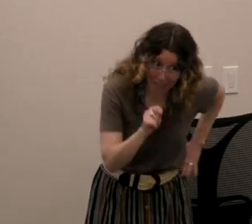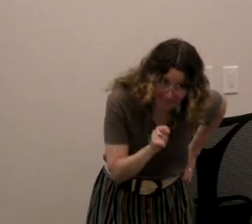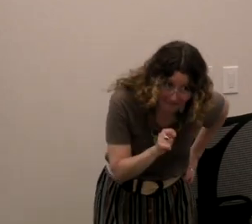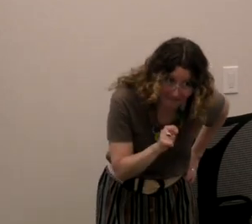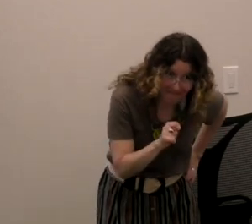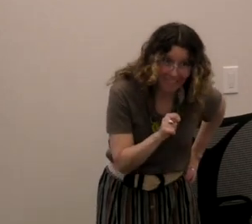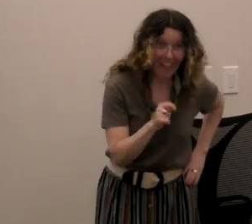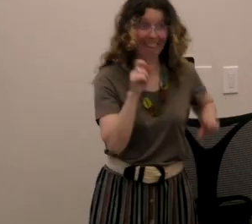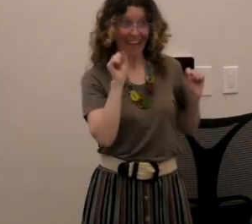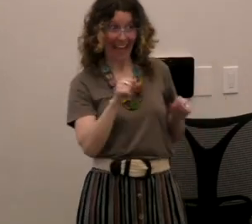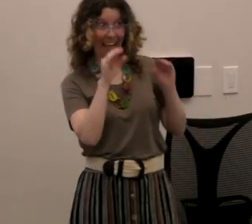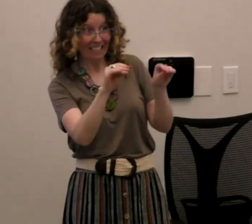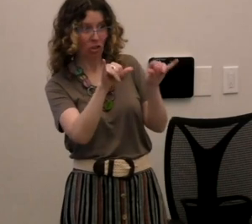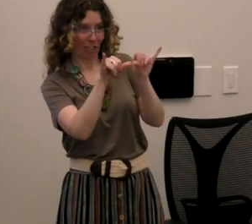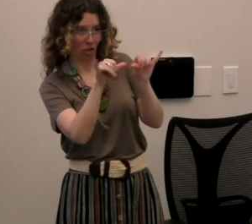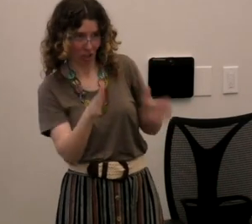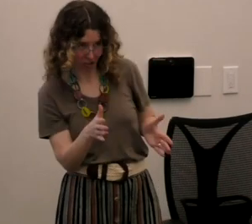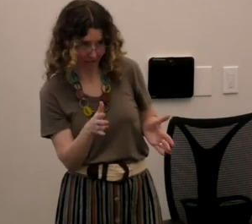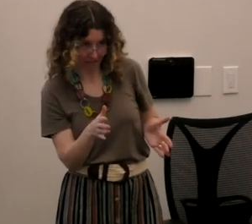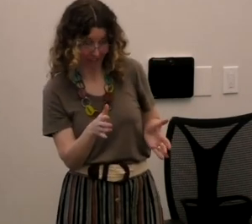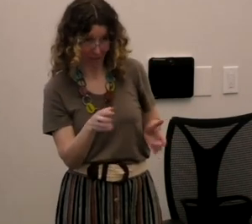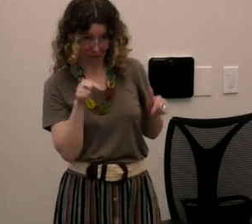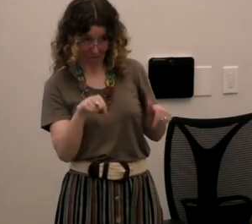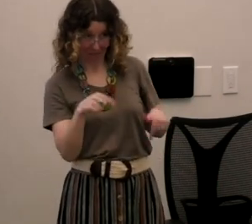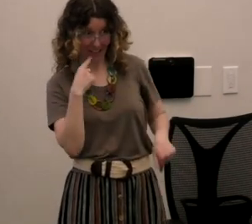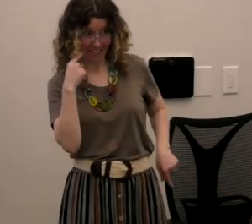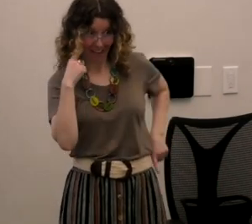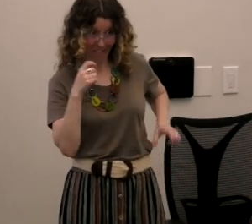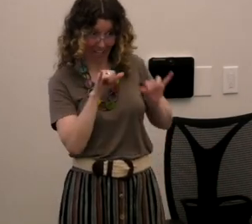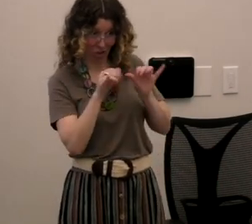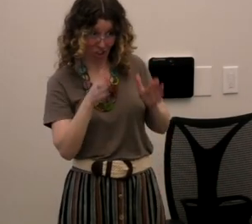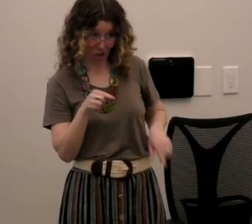Those deaf peoples, they have PhDs. They can teach engineering.